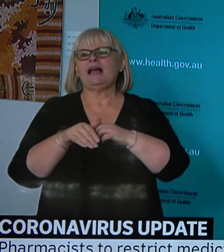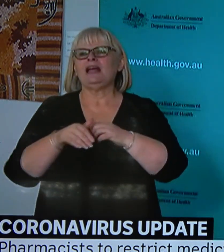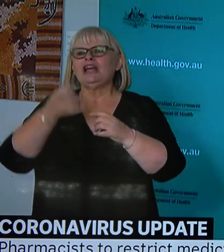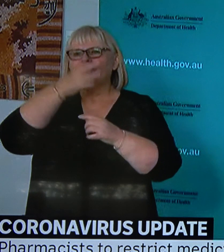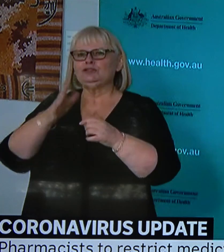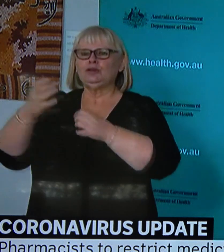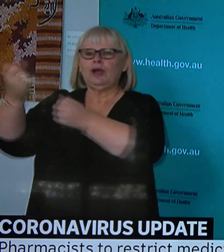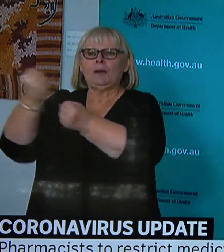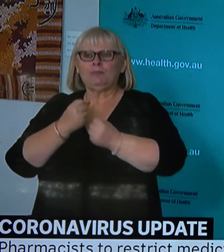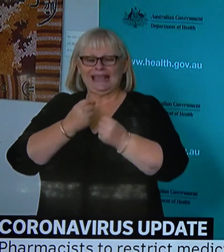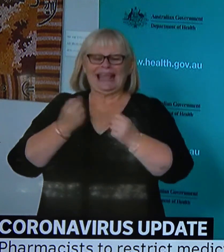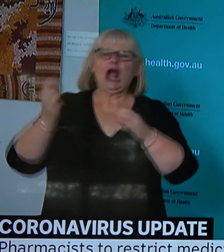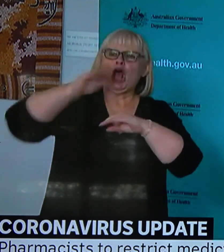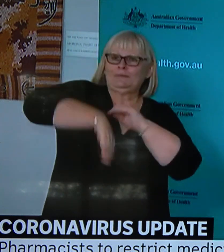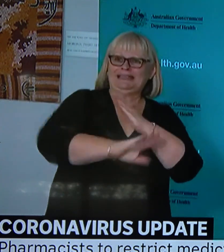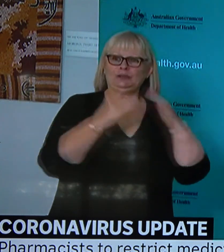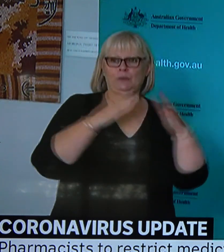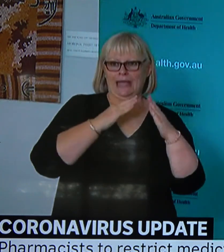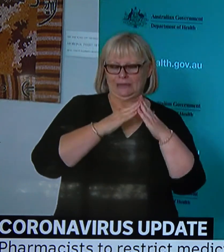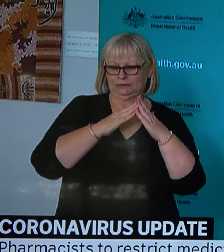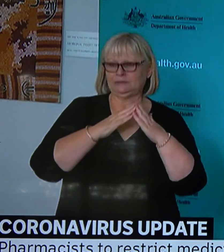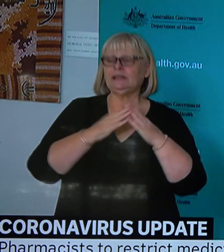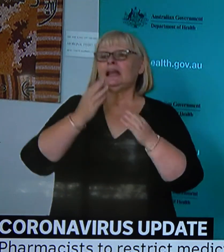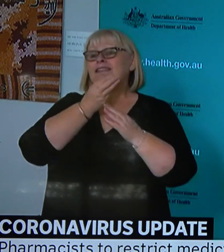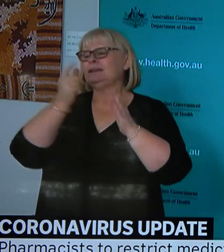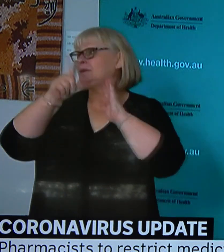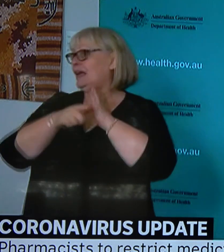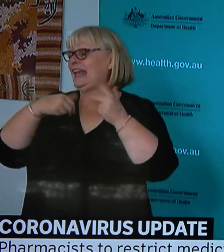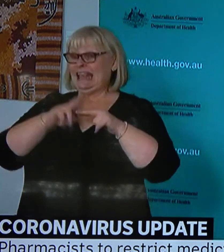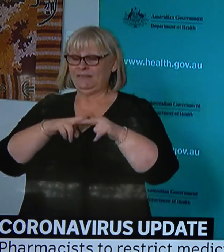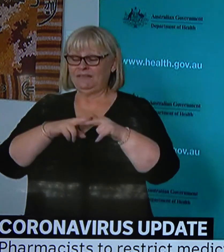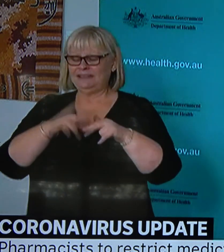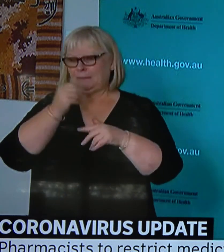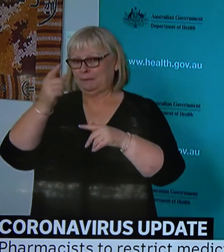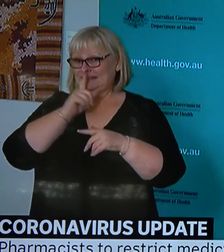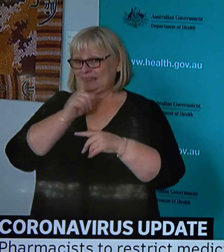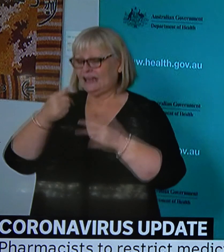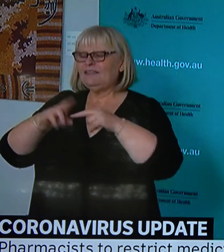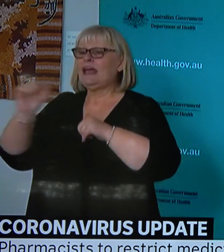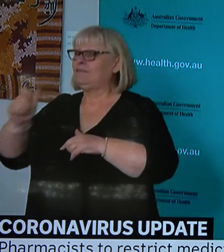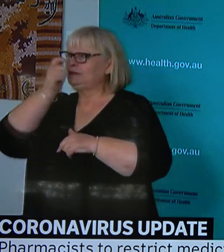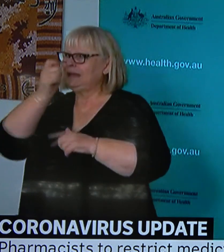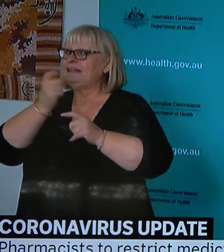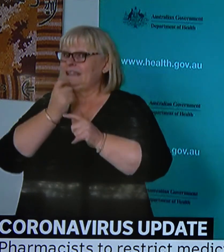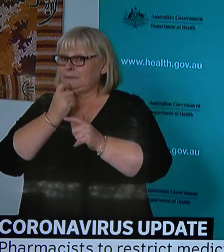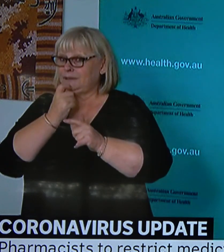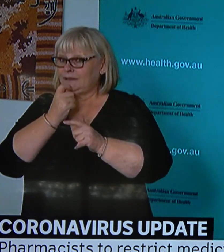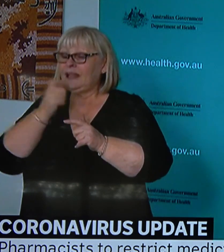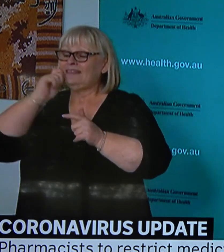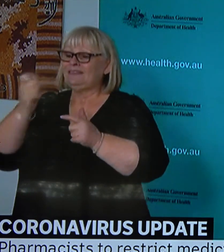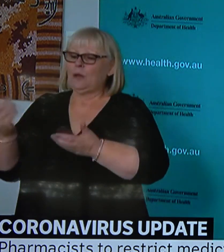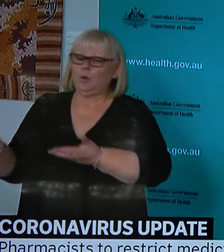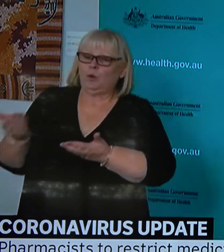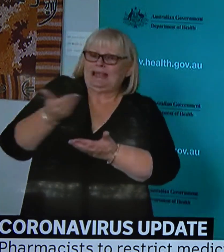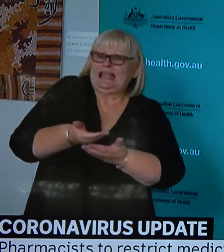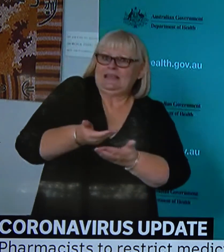their children bringing it home. There's been some talk that potentially if they are carrying a mild version of the virus that they will only pass on